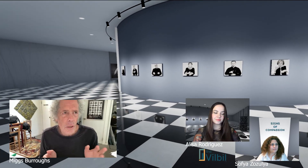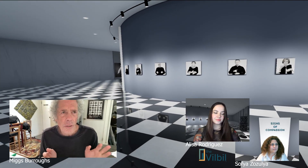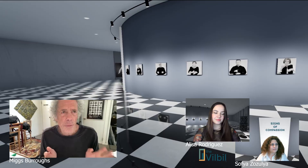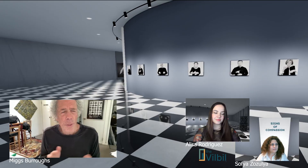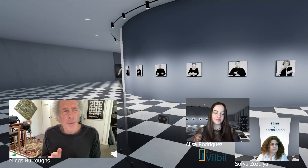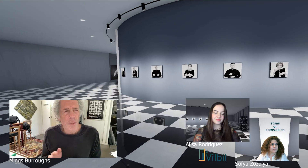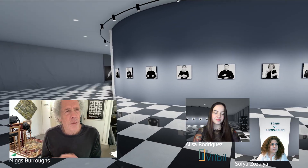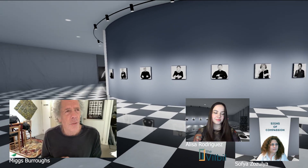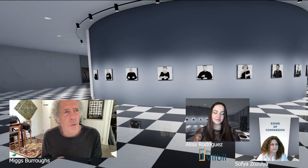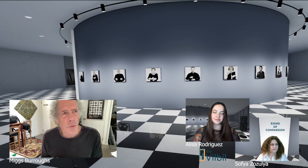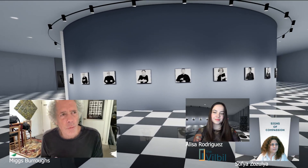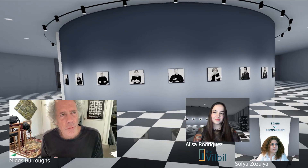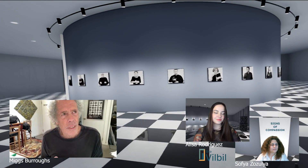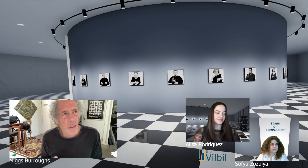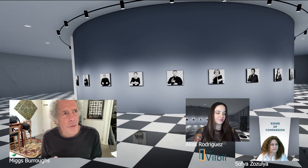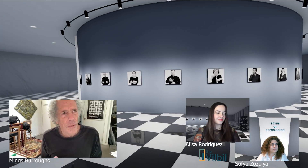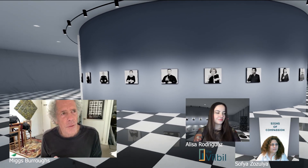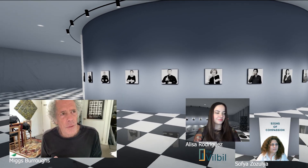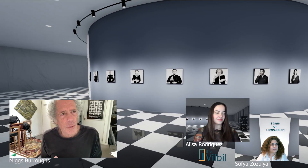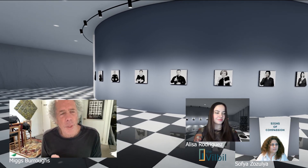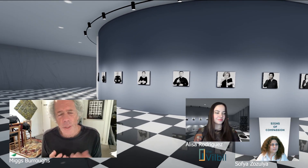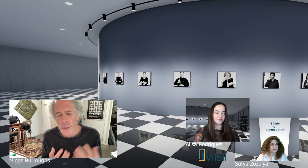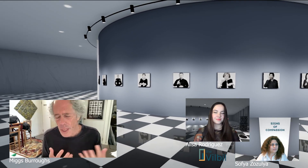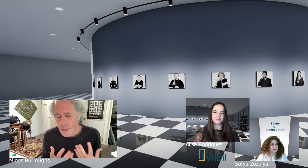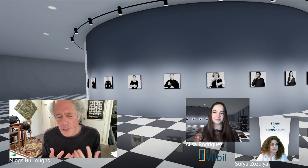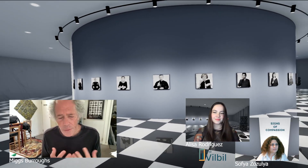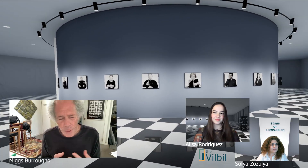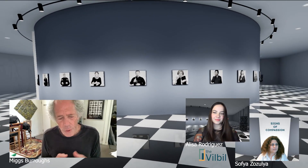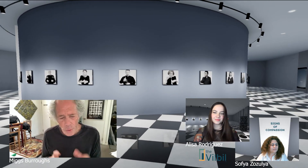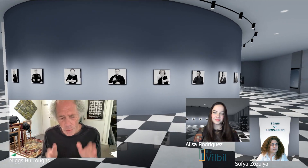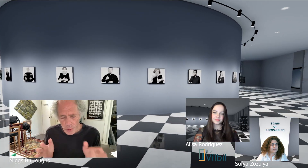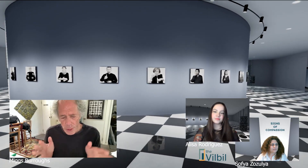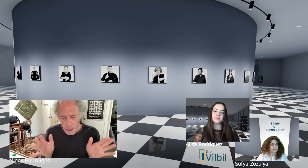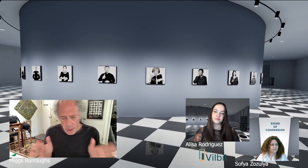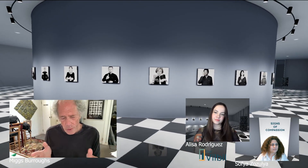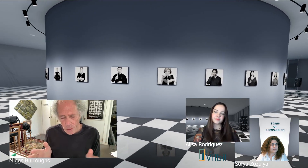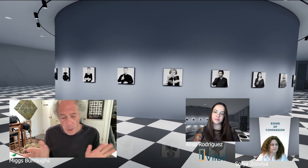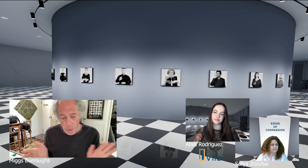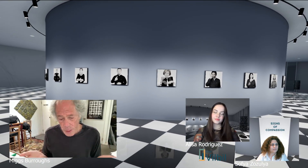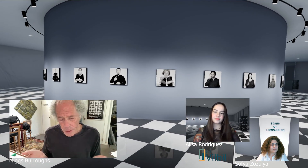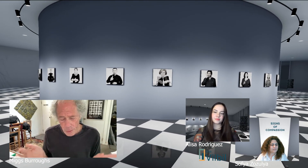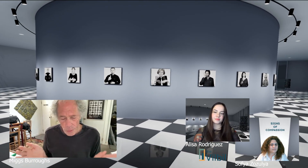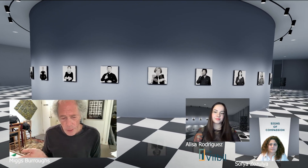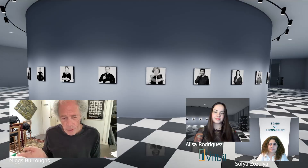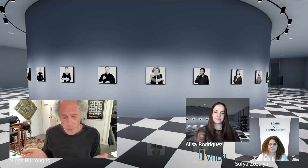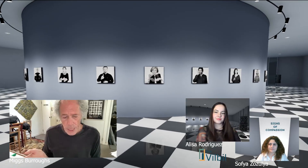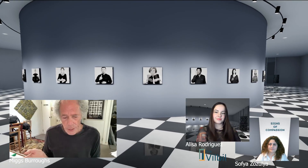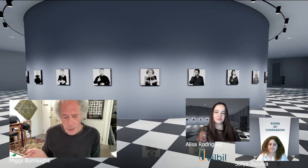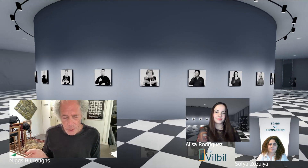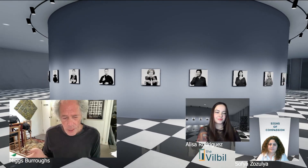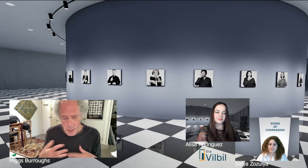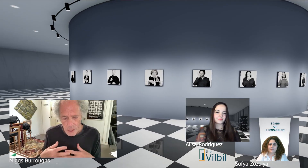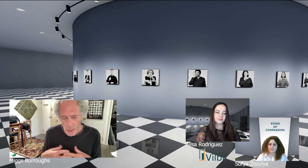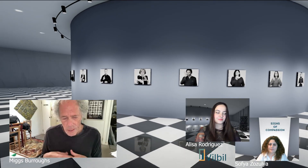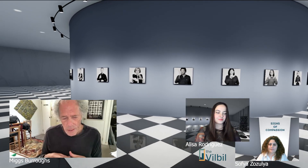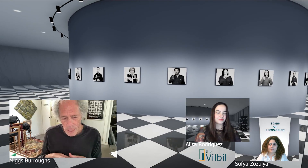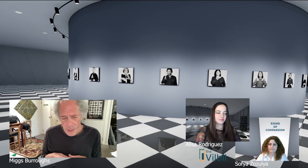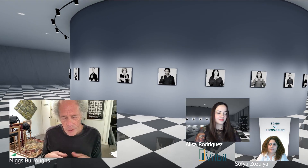all her poems are so, I don't know, human and sensitive, but this one really struck me because it was about compassion and just